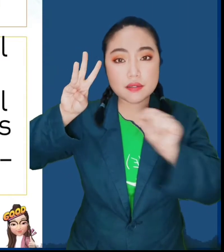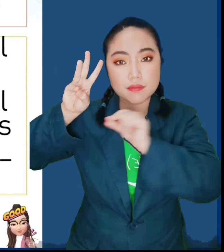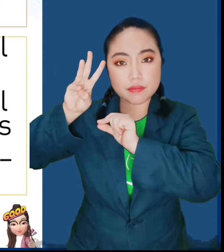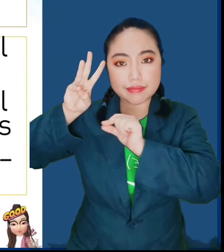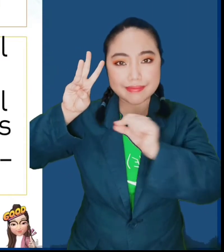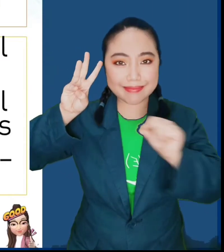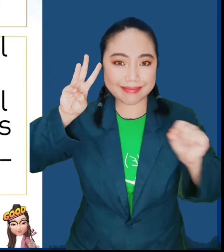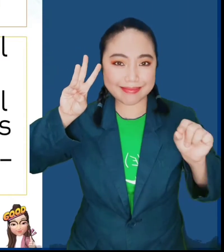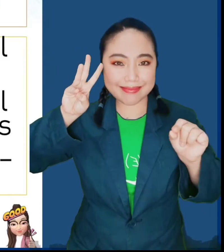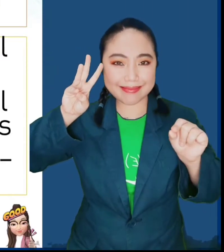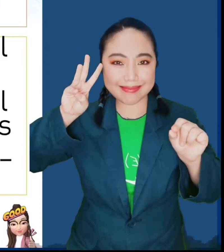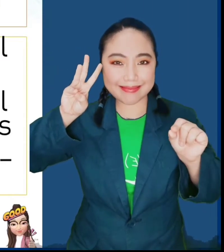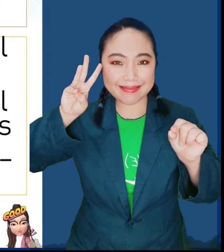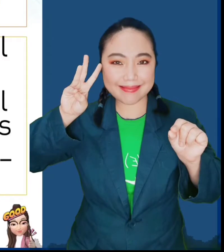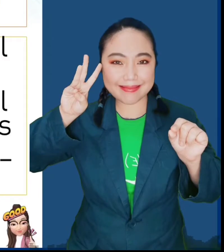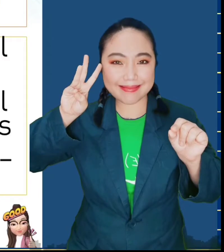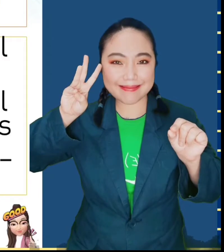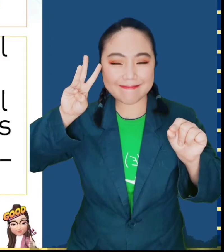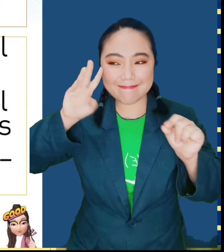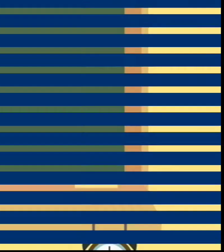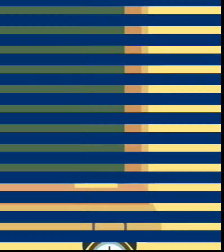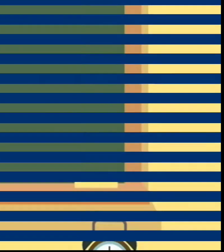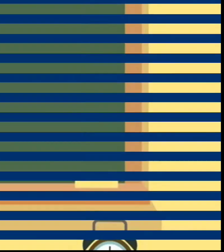Sixth blank.